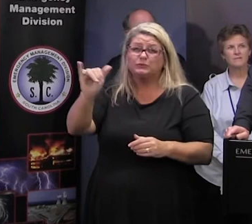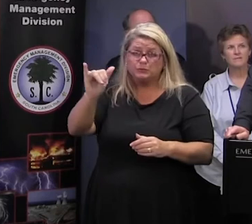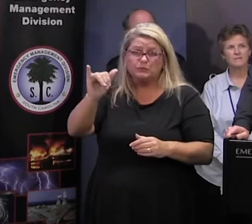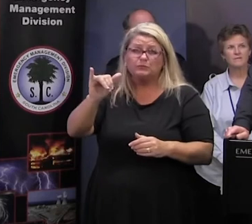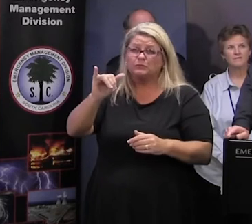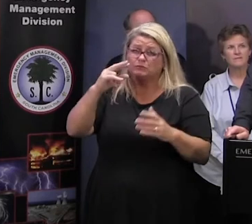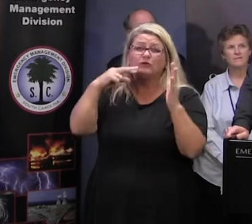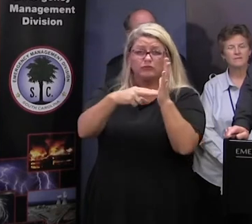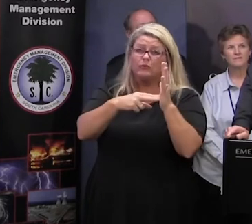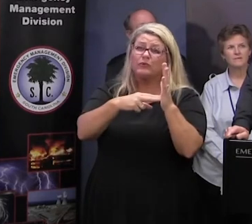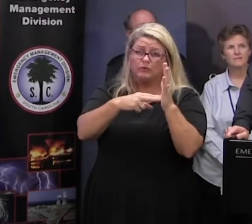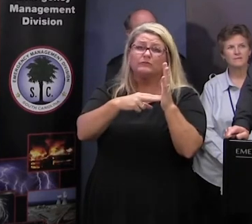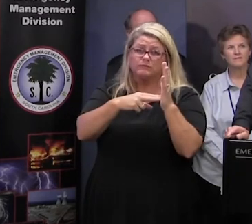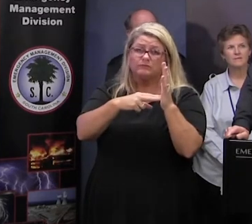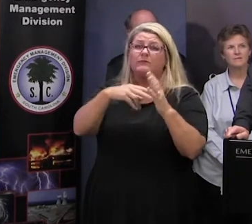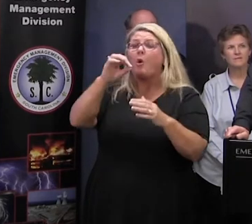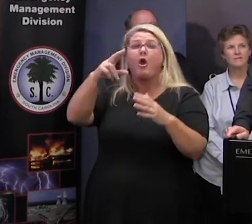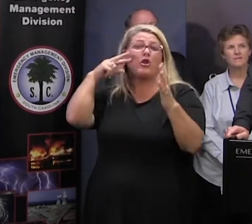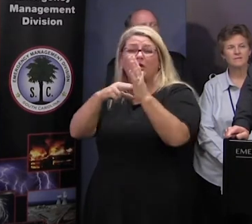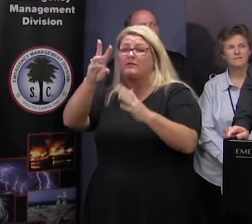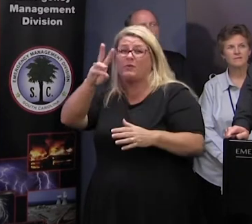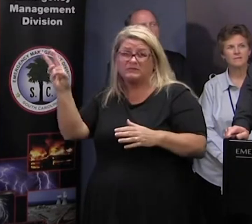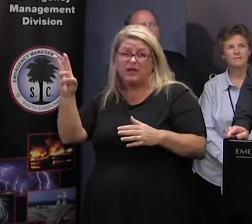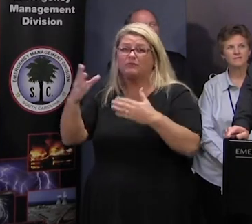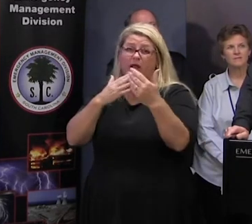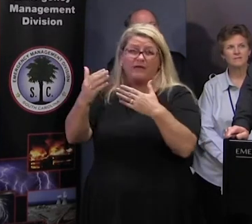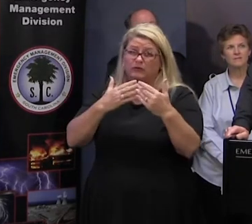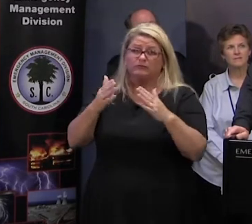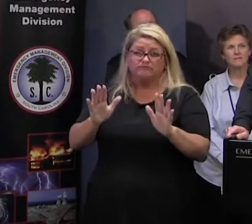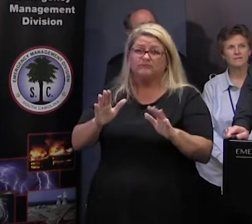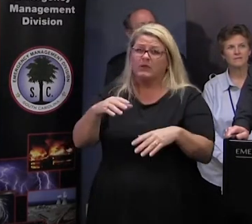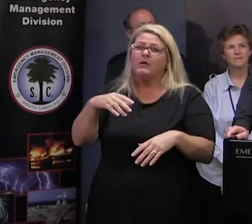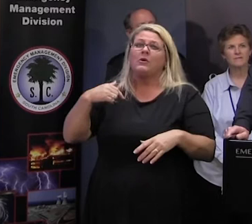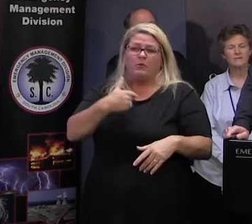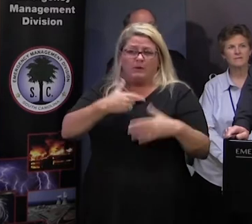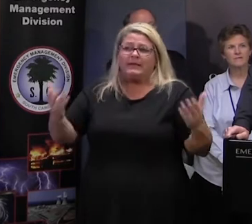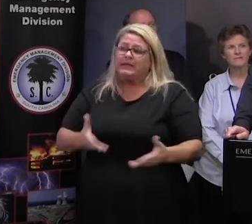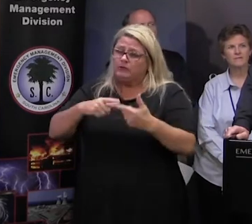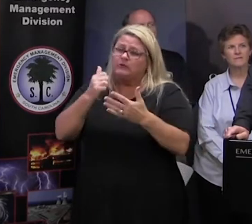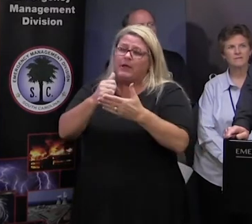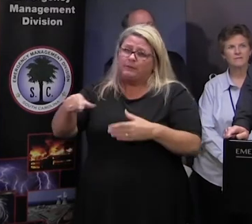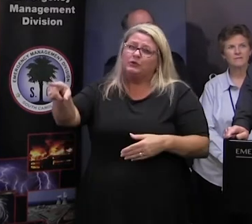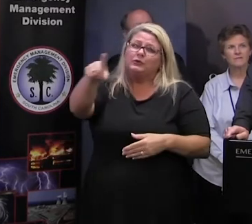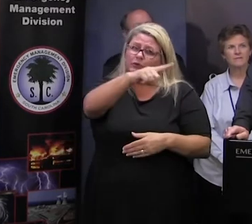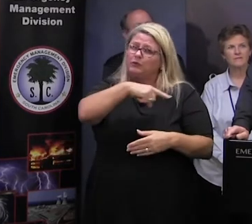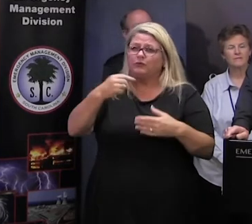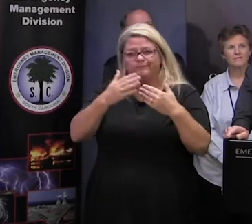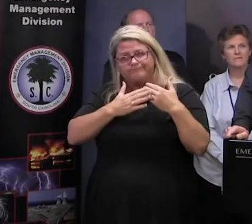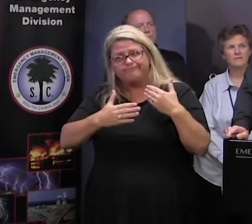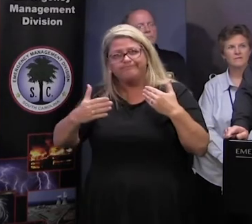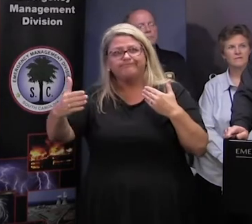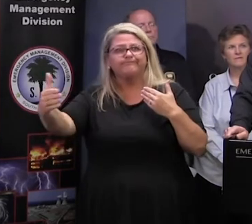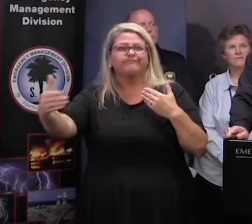into assistance. But the road to recovery is going to be long and lengthy. FEMA will be here with the state of South Carolina for many years as a result of going